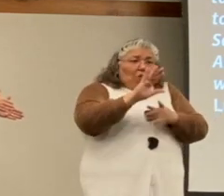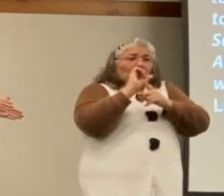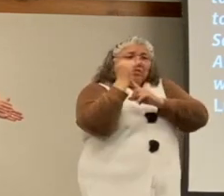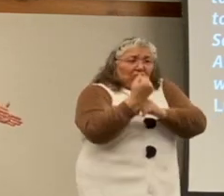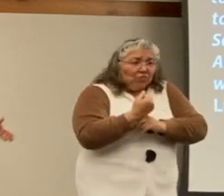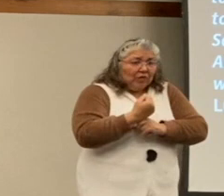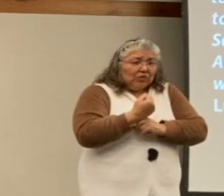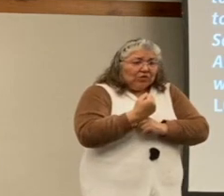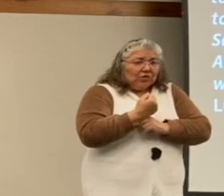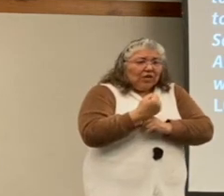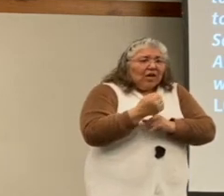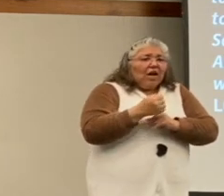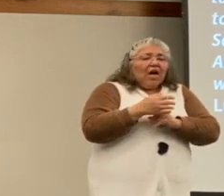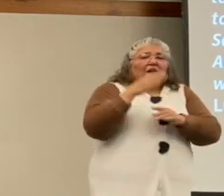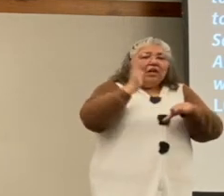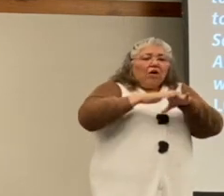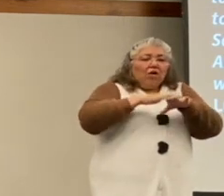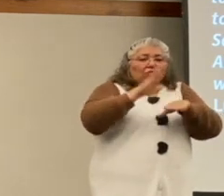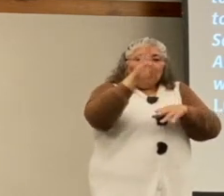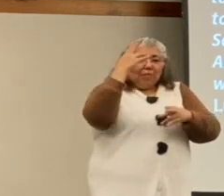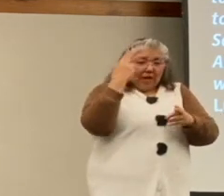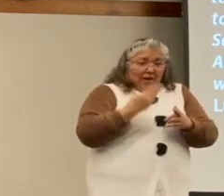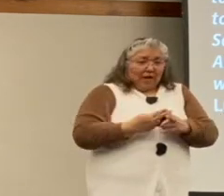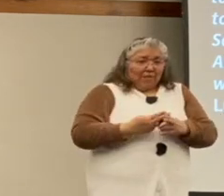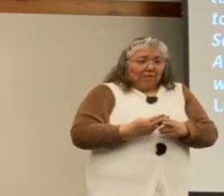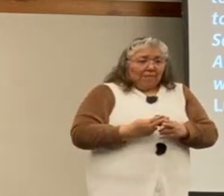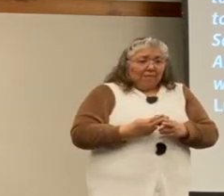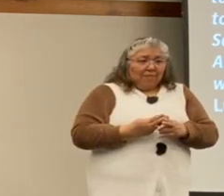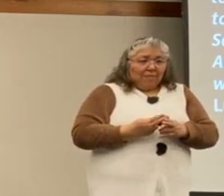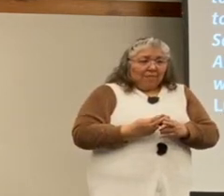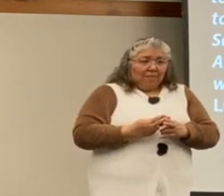situation, and he calls you by name.